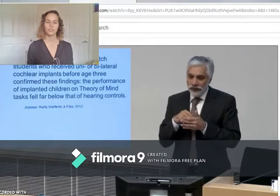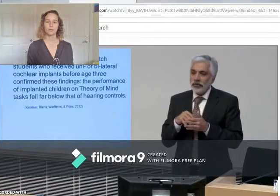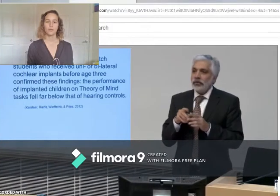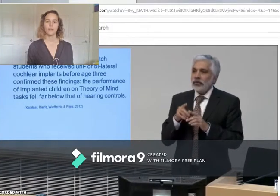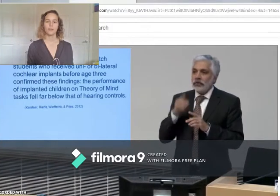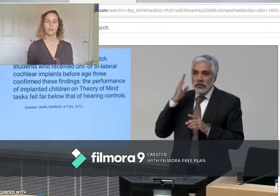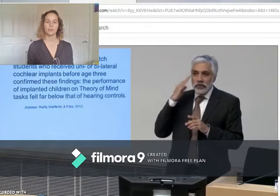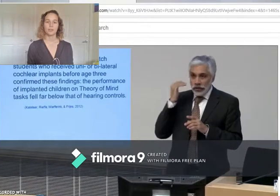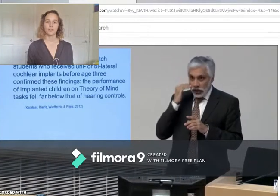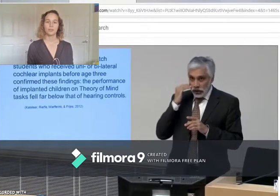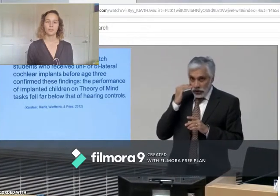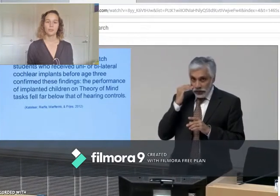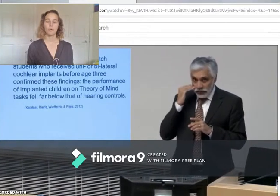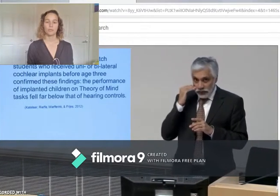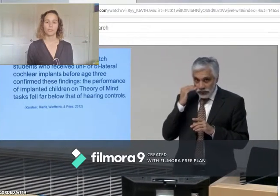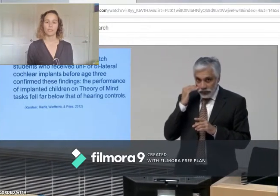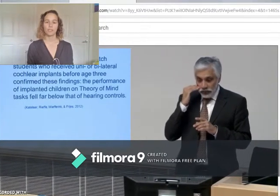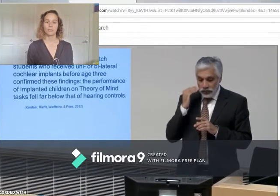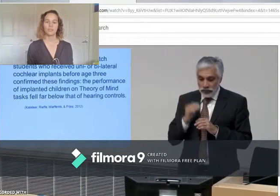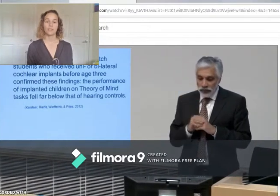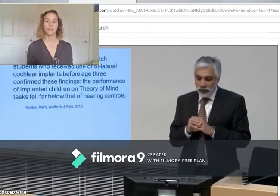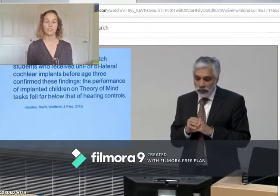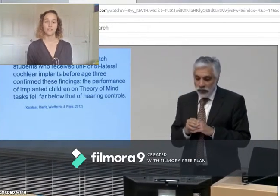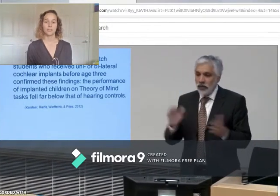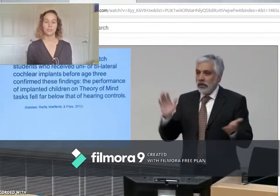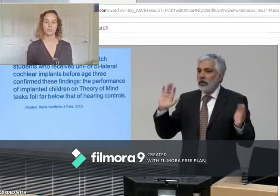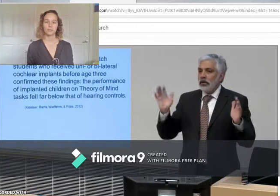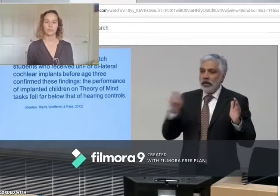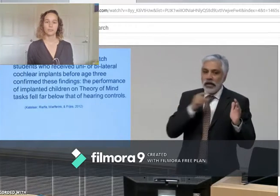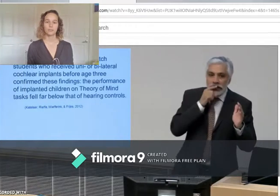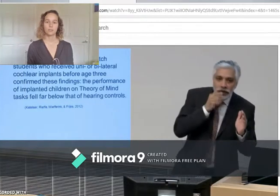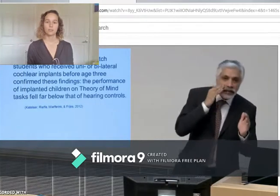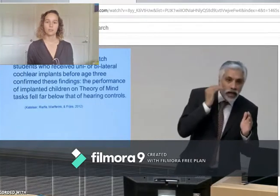going to show another important study. It's a Dutch study.